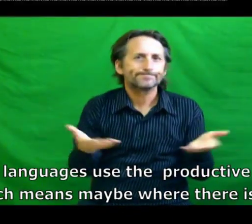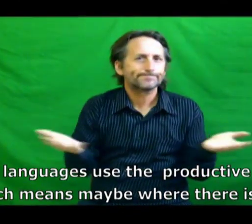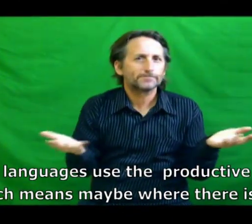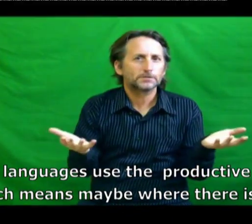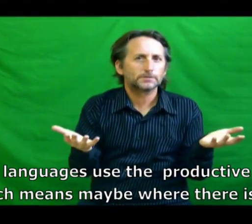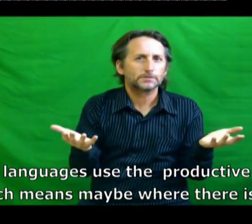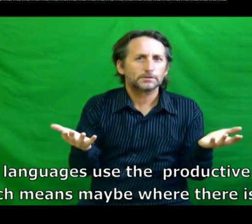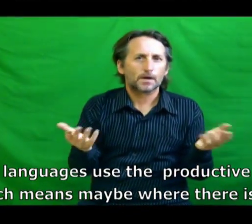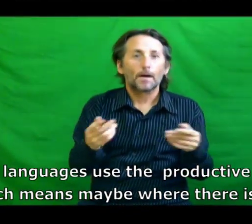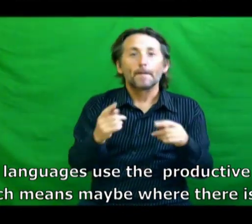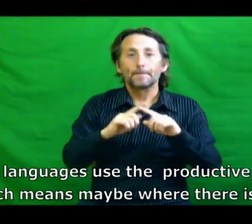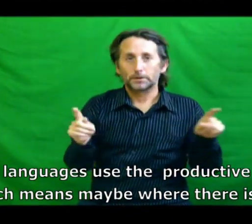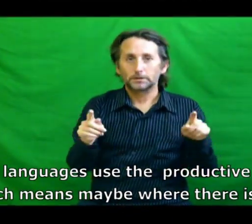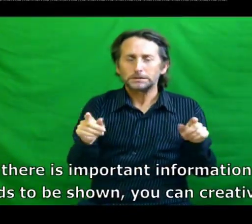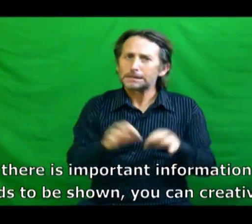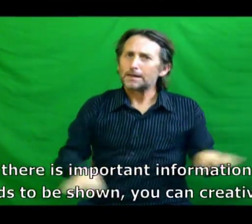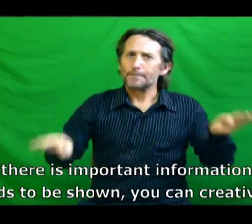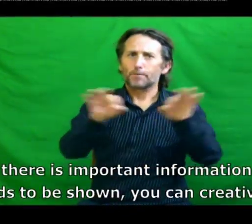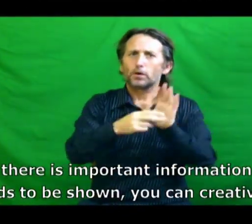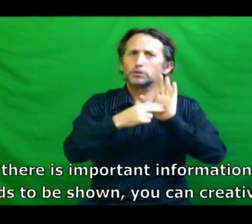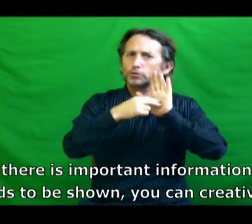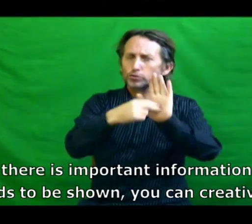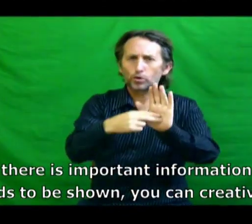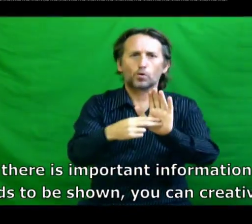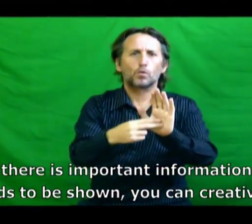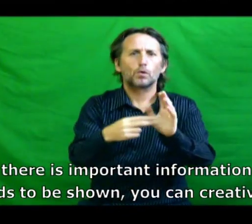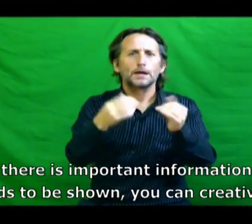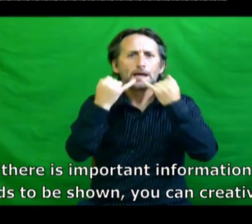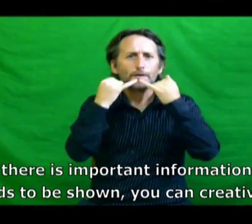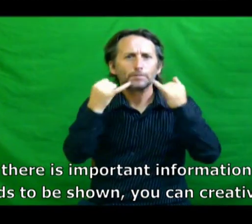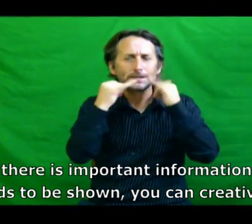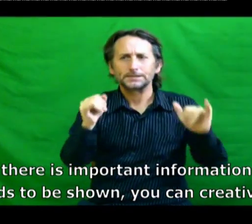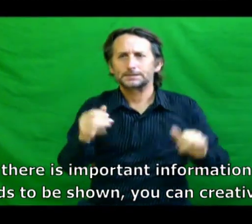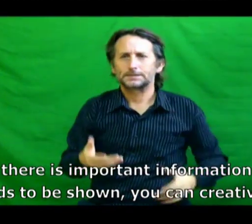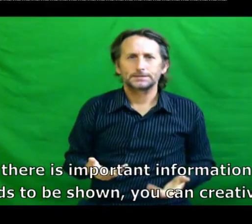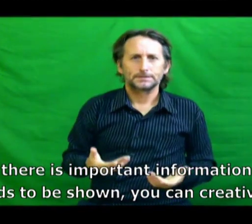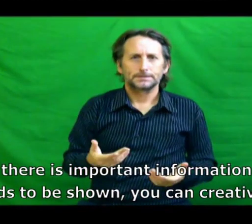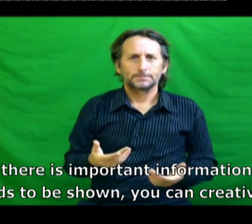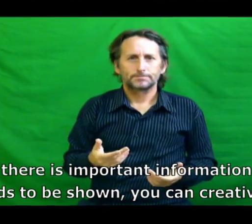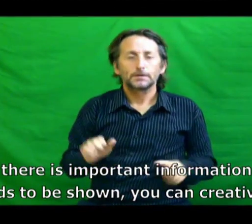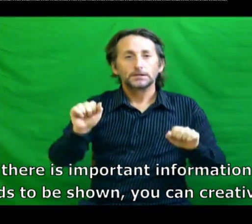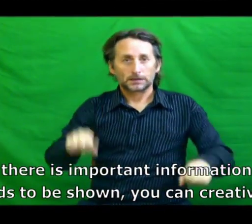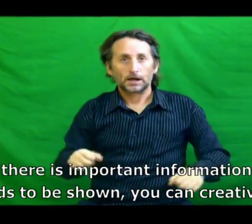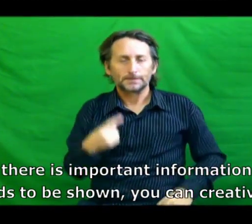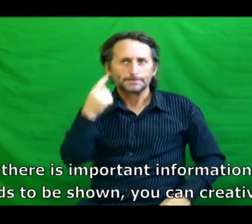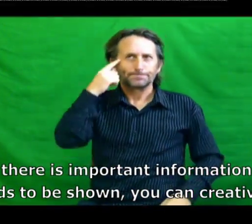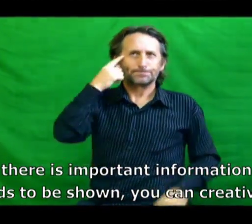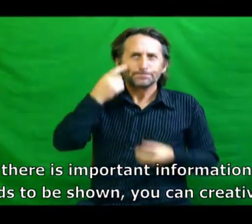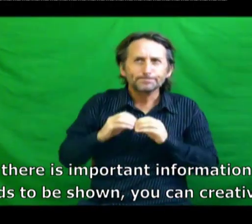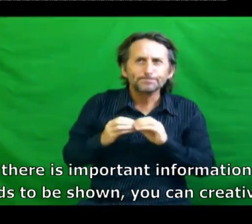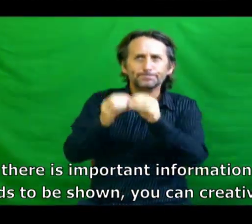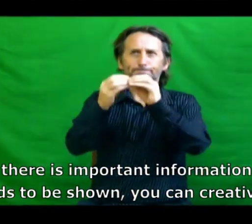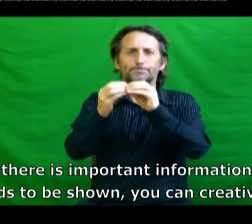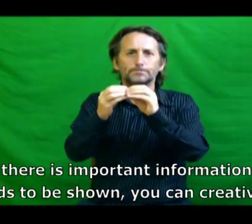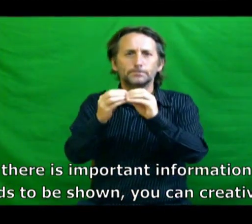but there is important information which needs to be shown. You can creatively use classifiers, placement,